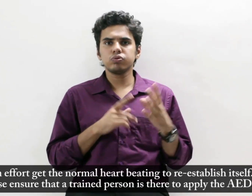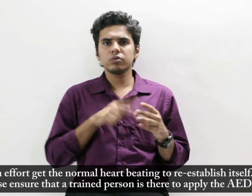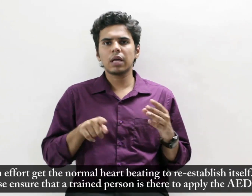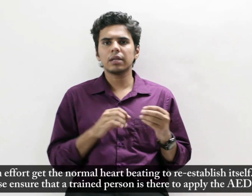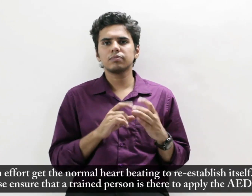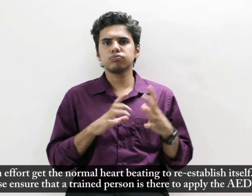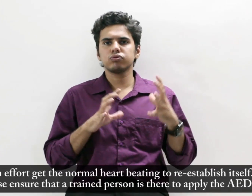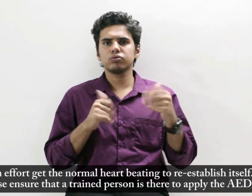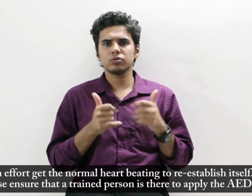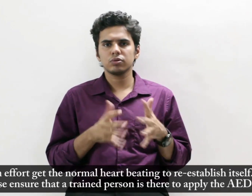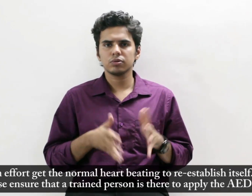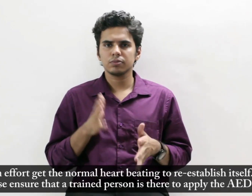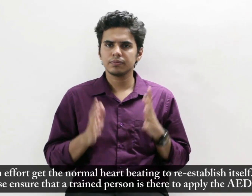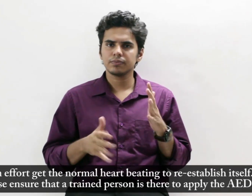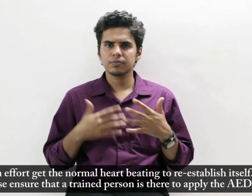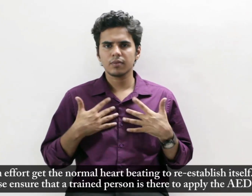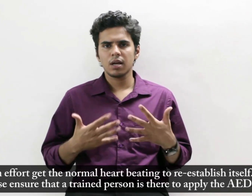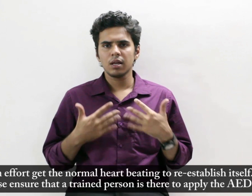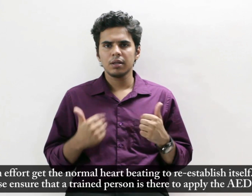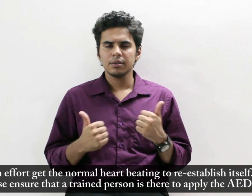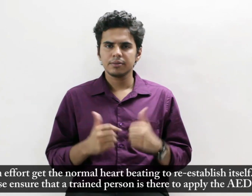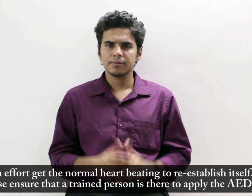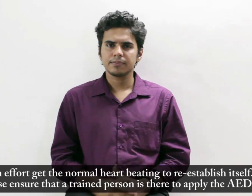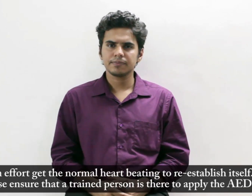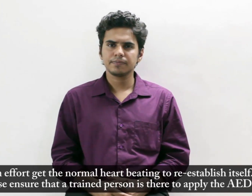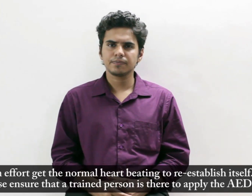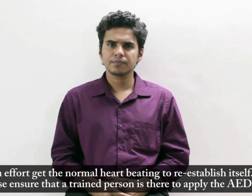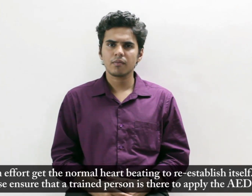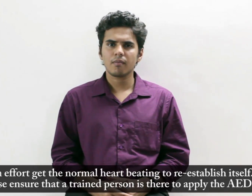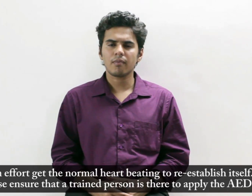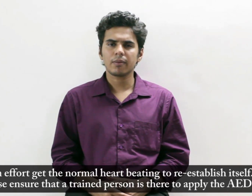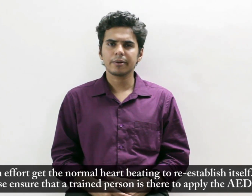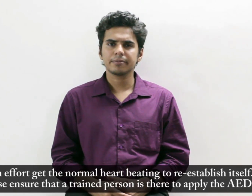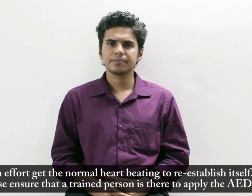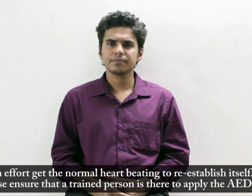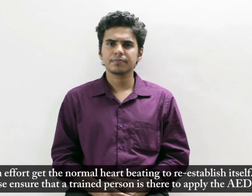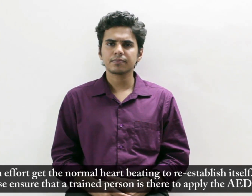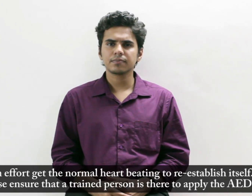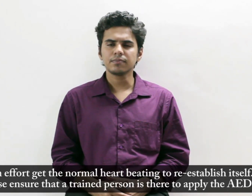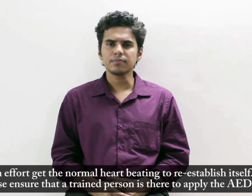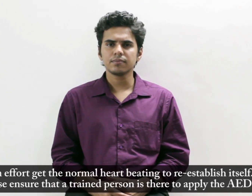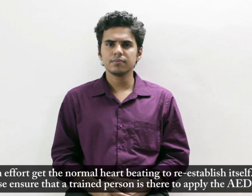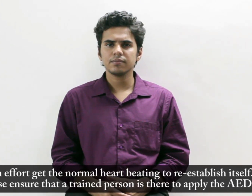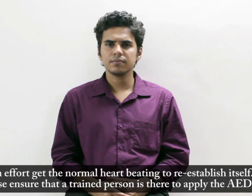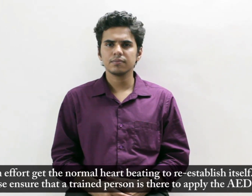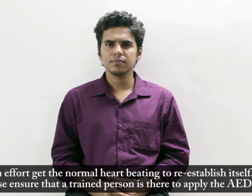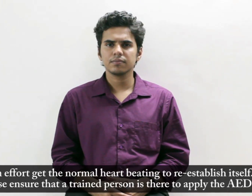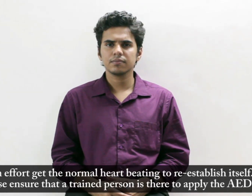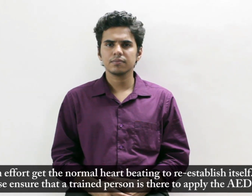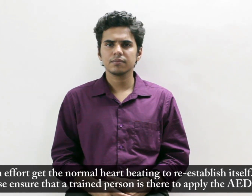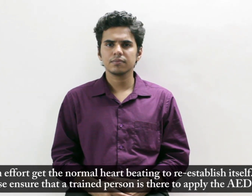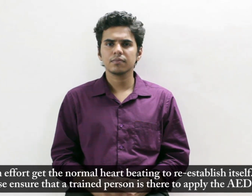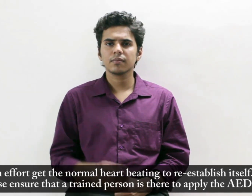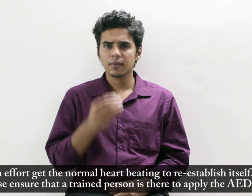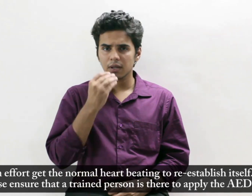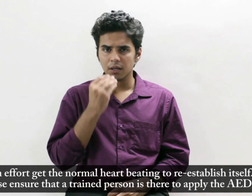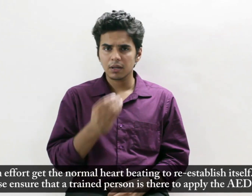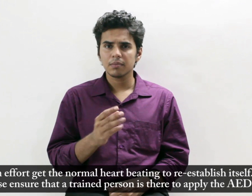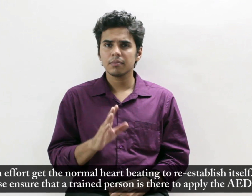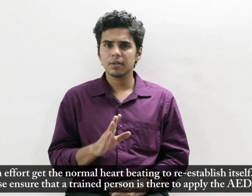In an effort to get the normal heart beating to re-establish itself, please ensure that a trained person is there to apply